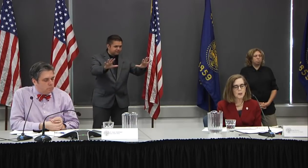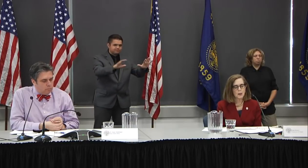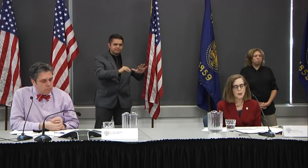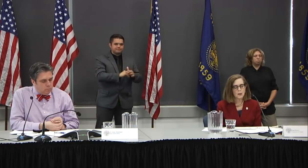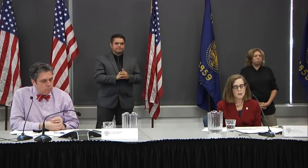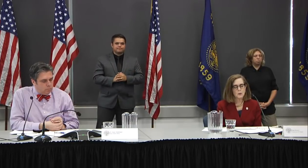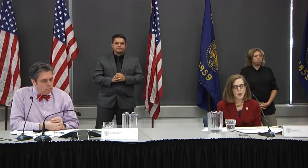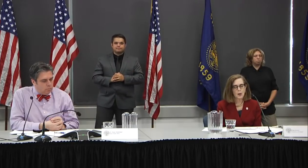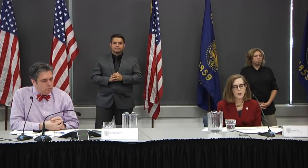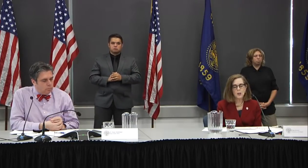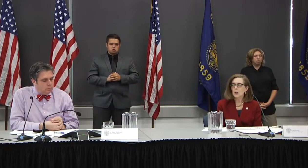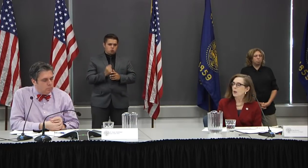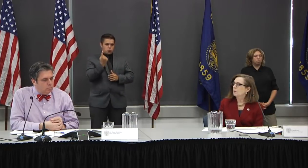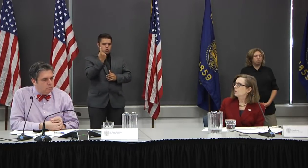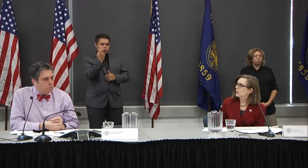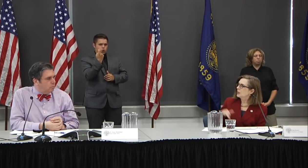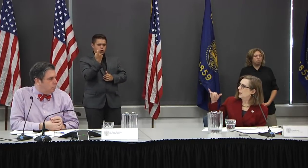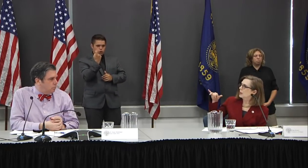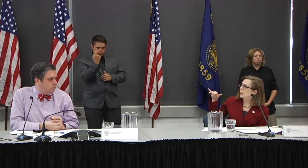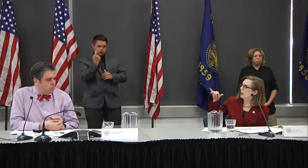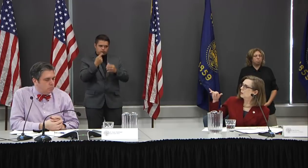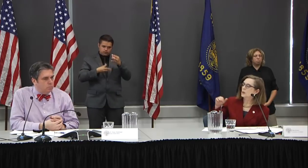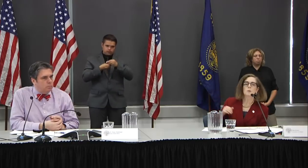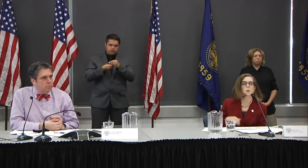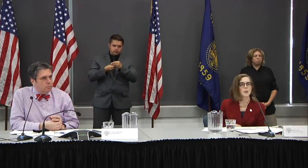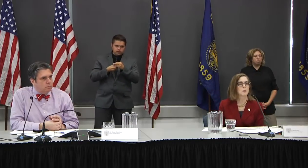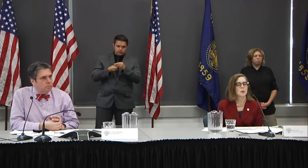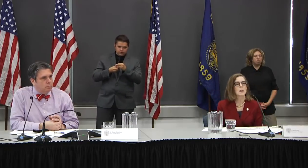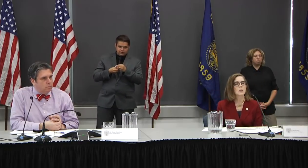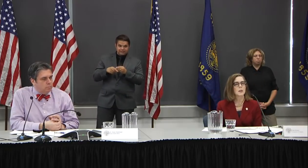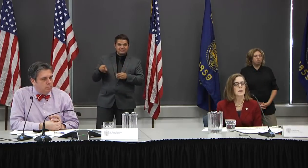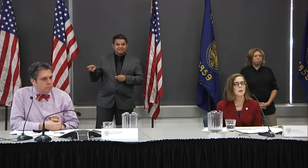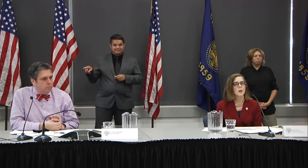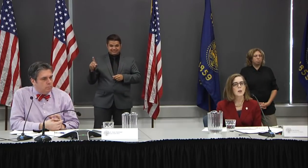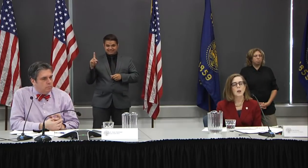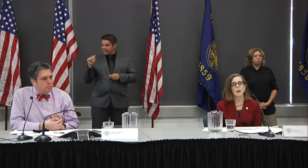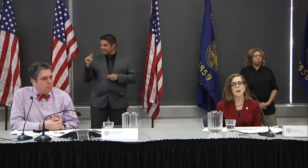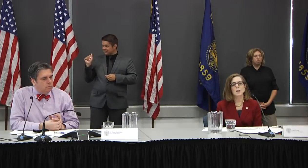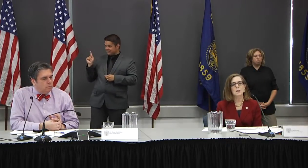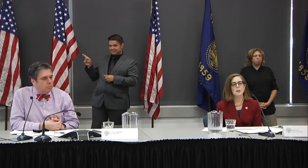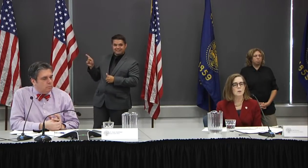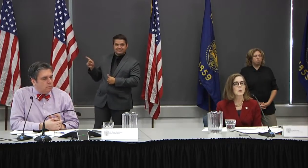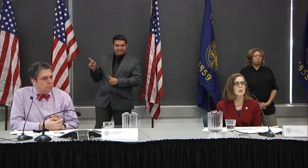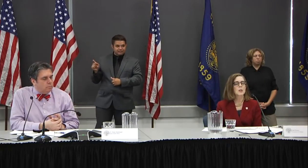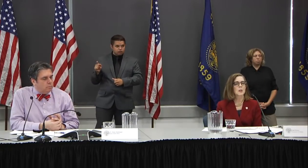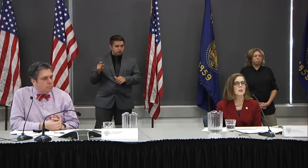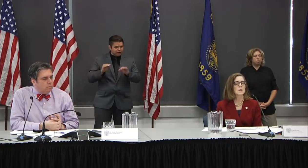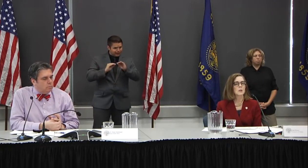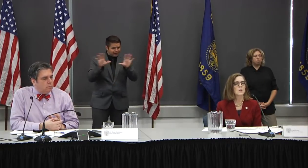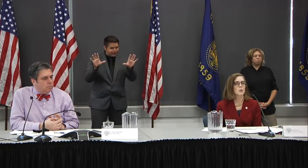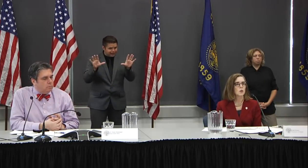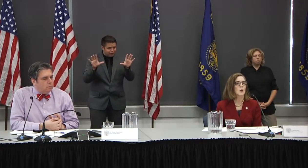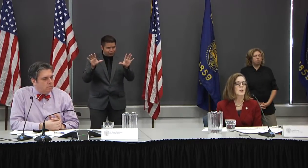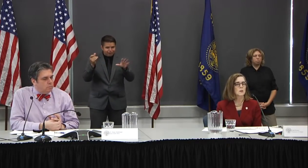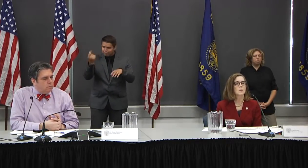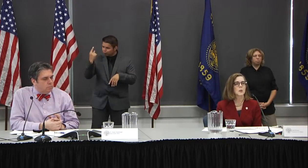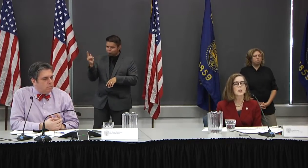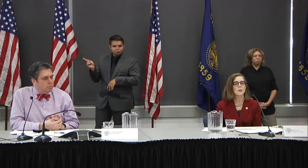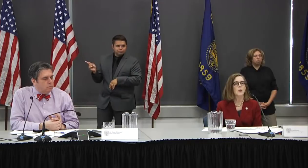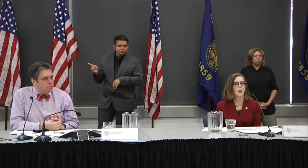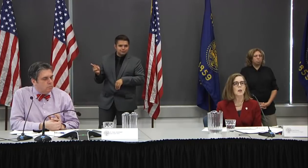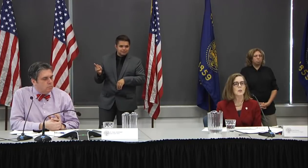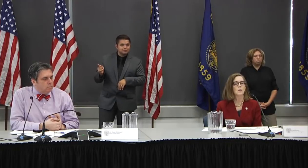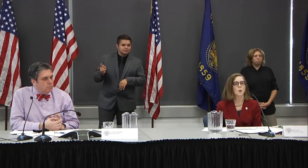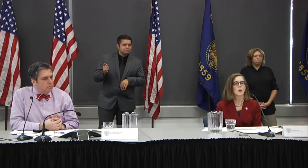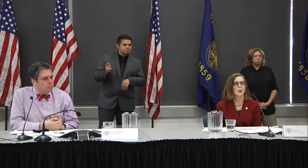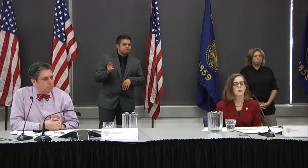would say is that the data now is really, really clear. And it really is, the choice is really